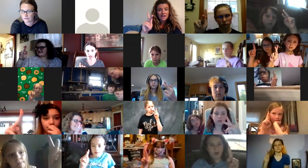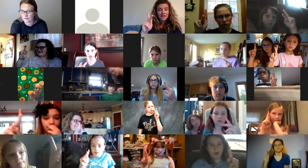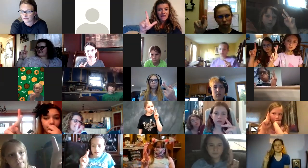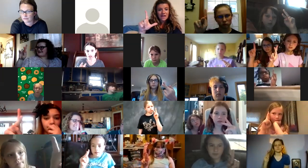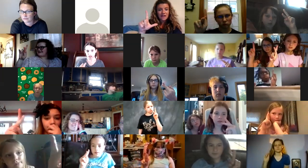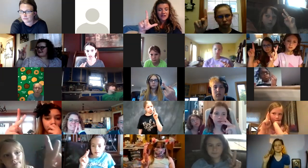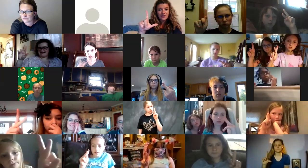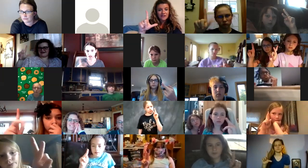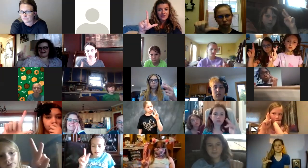L,